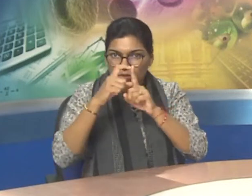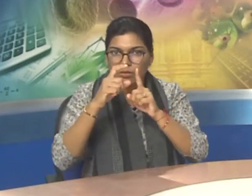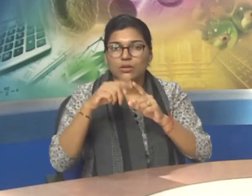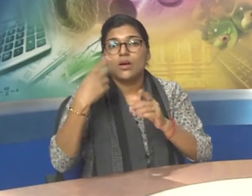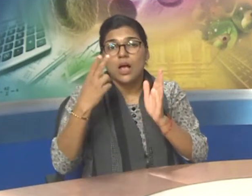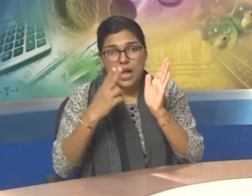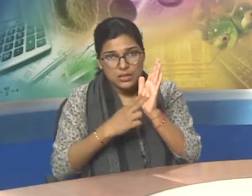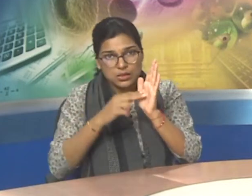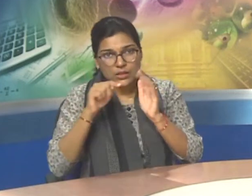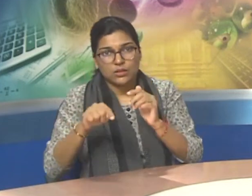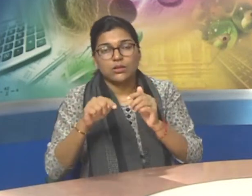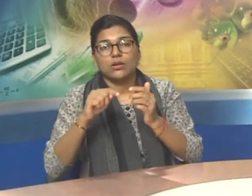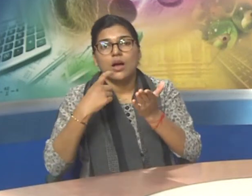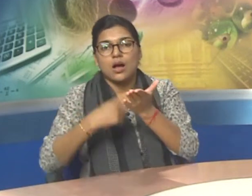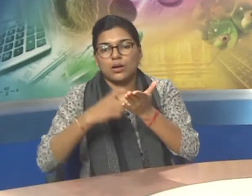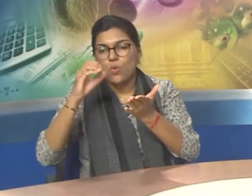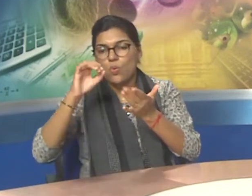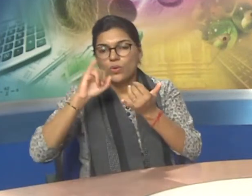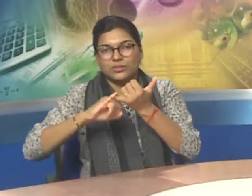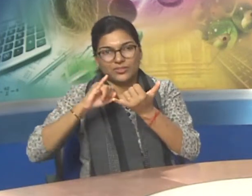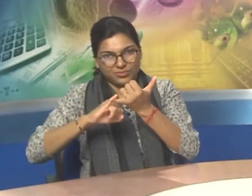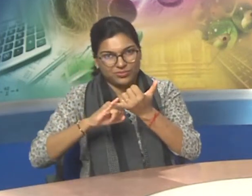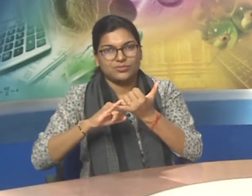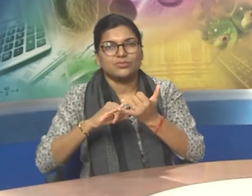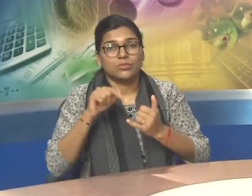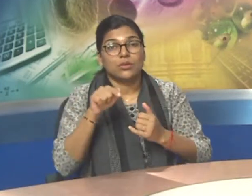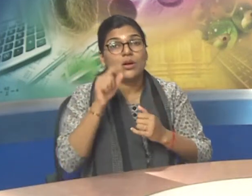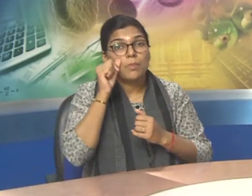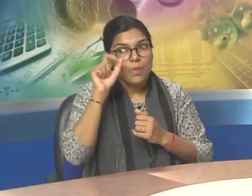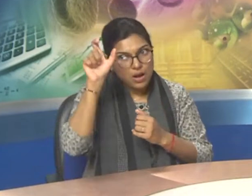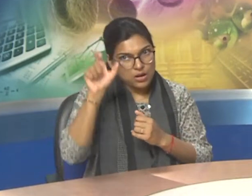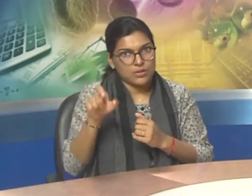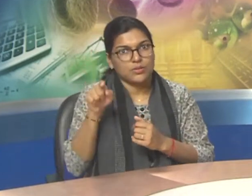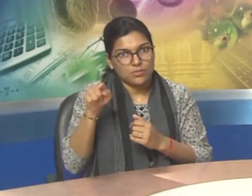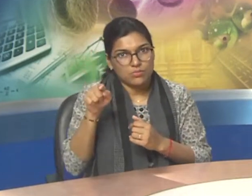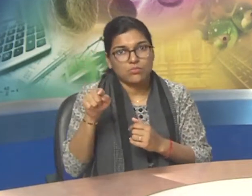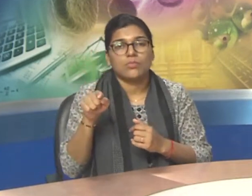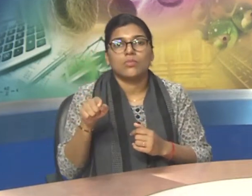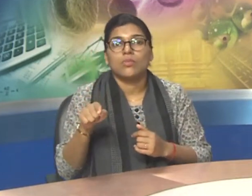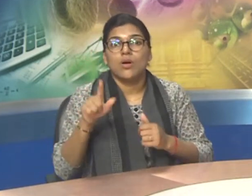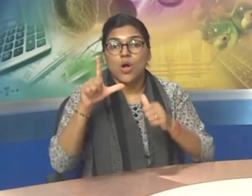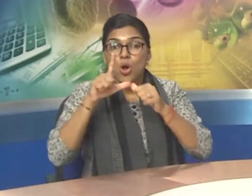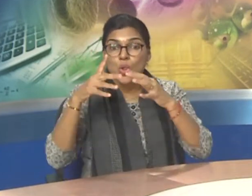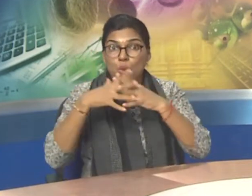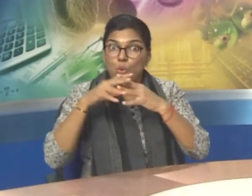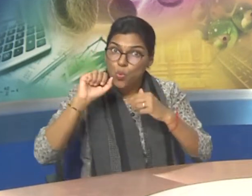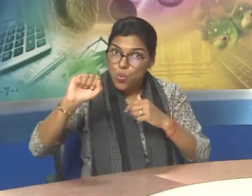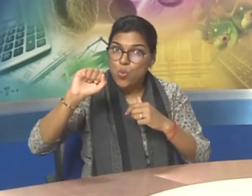Professor Edward N. Ross. He is actually a mathematics teacher.